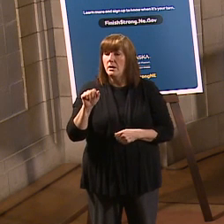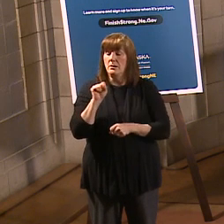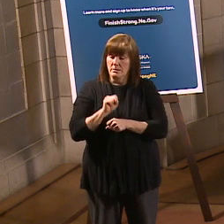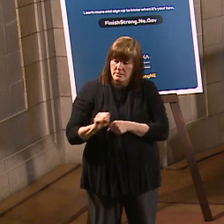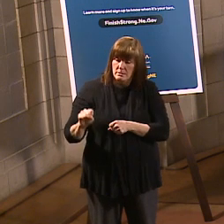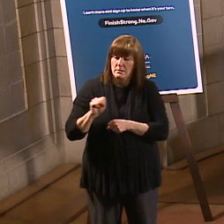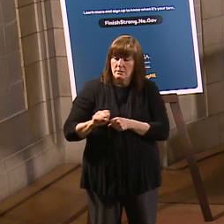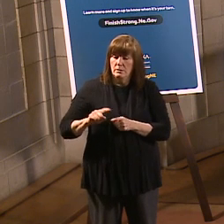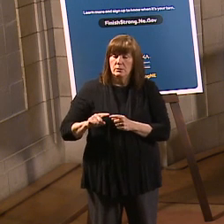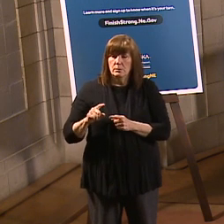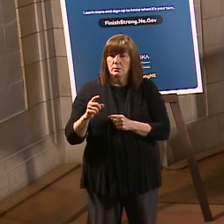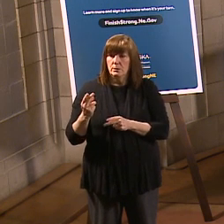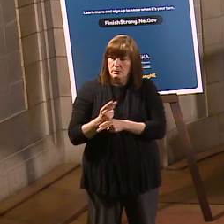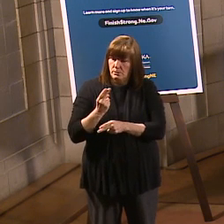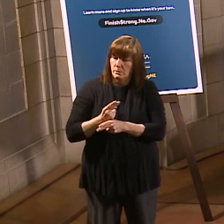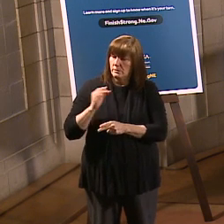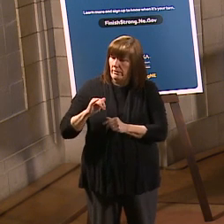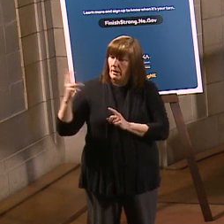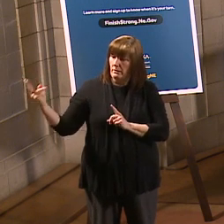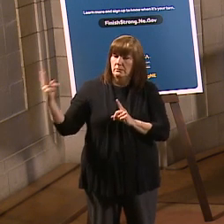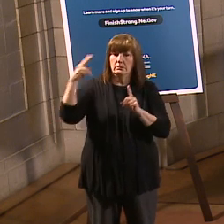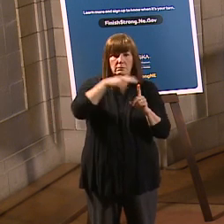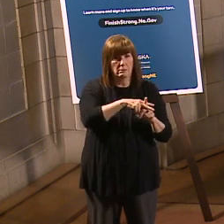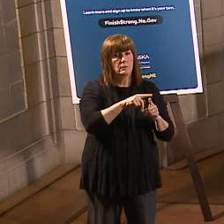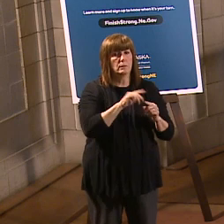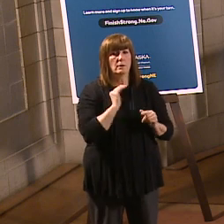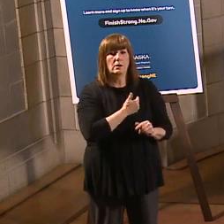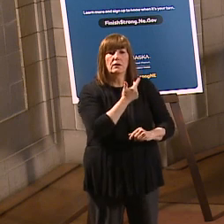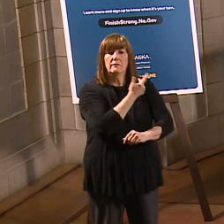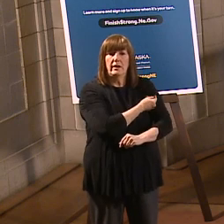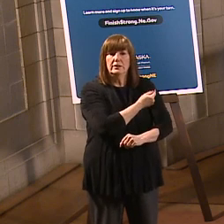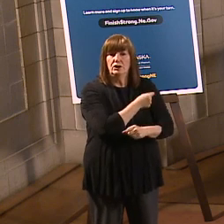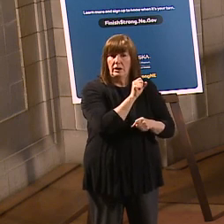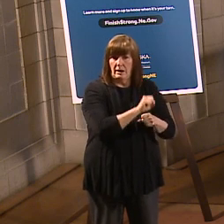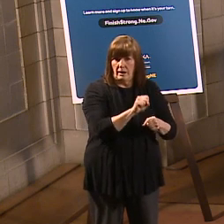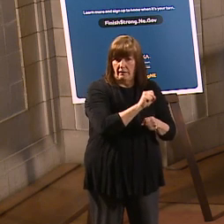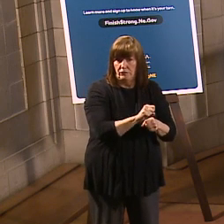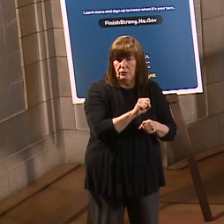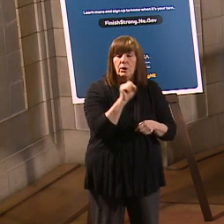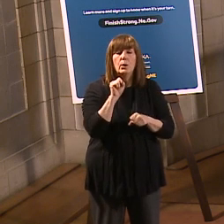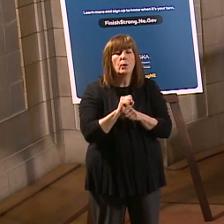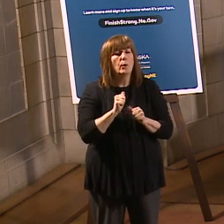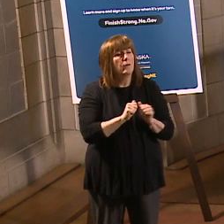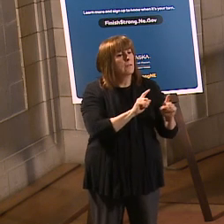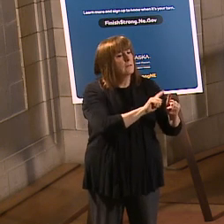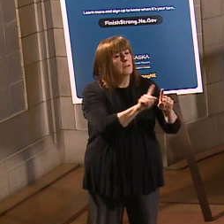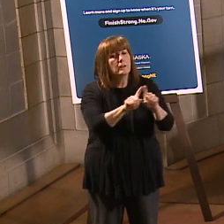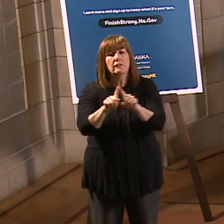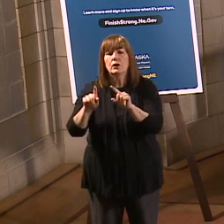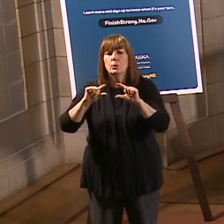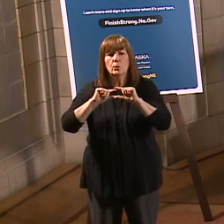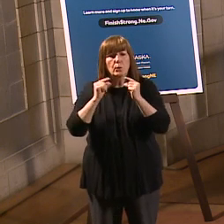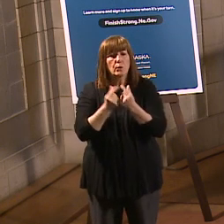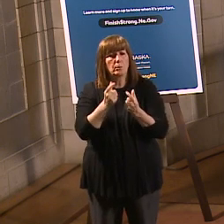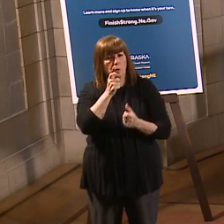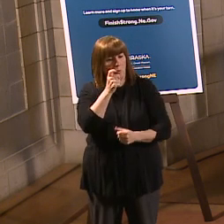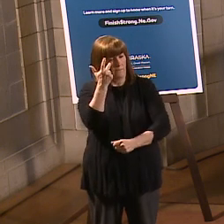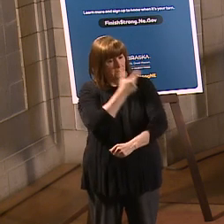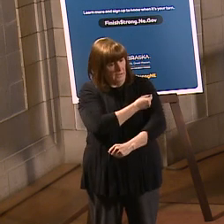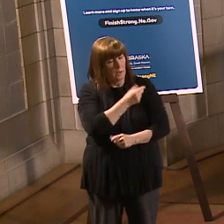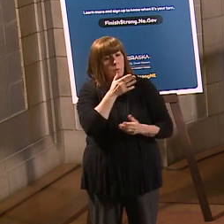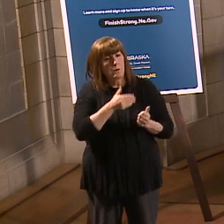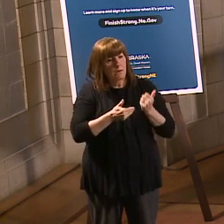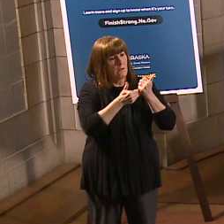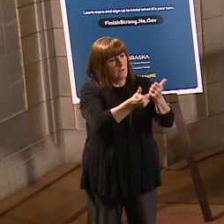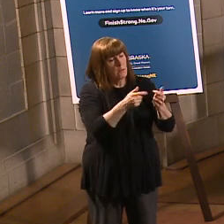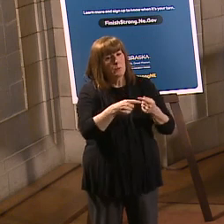diligently to apply to our vaccination efforts. We've worked with various groups who are vaccinating the community and will assist in reimbursement of